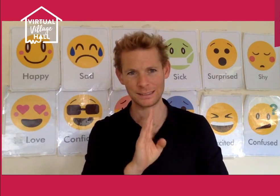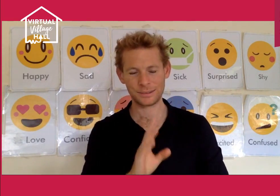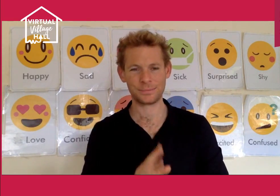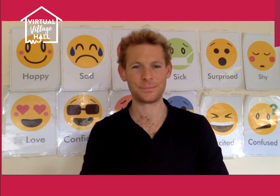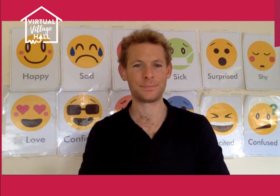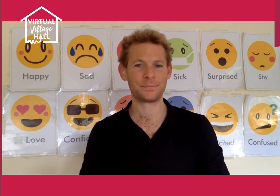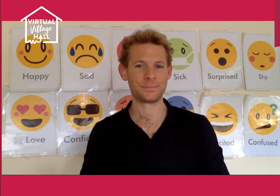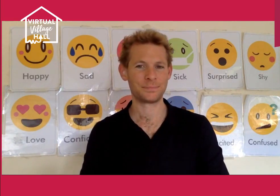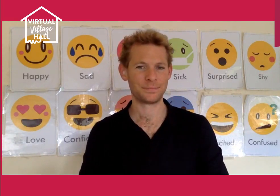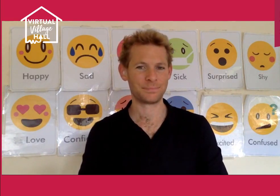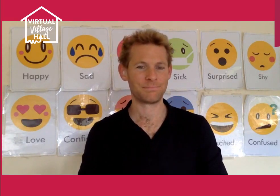Sad.